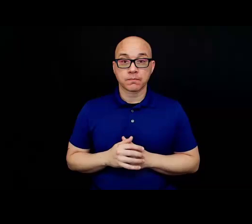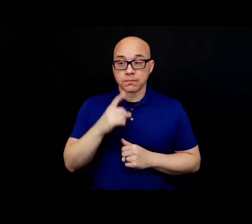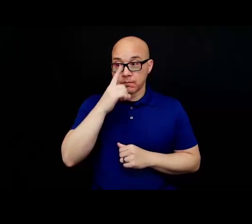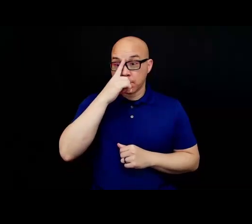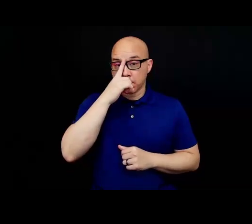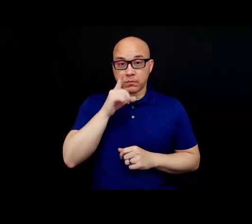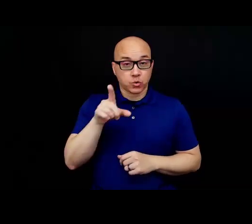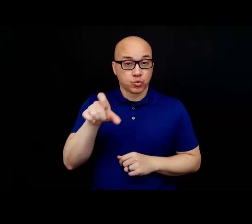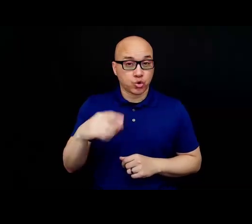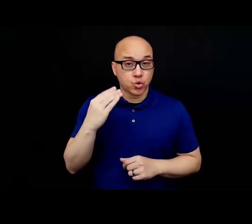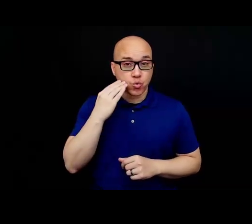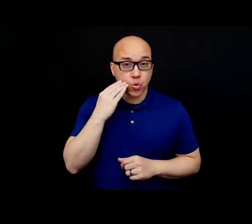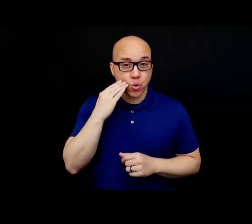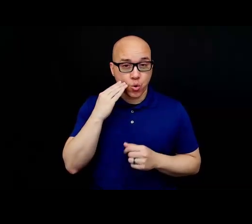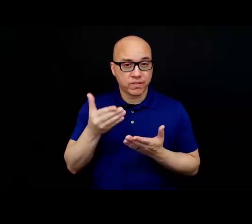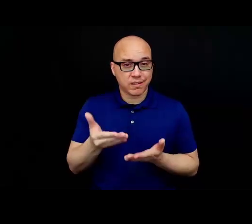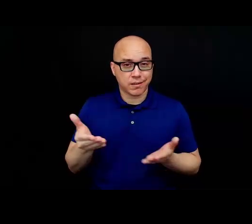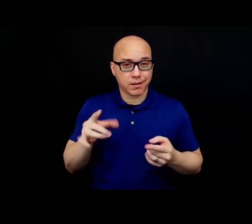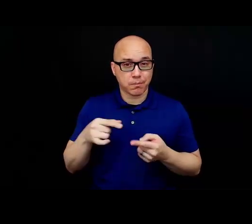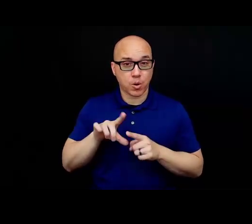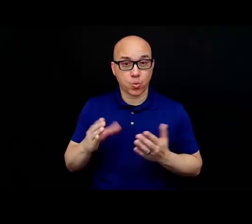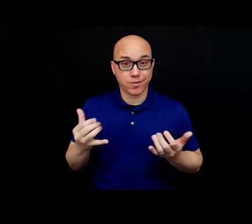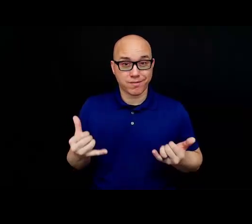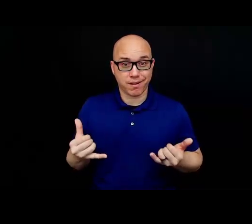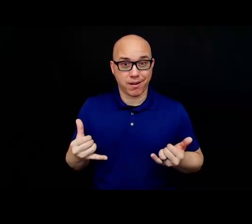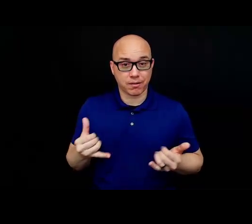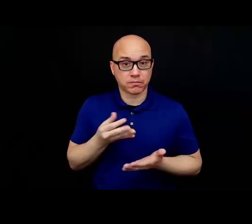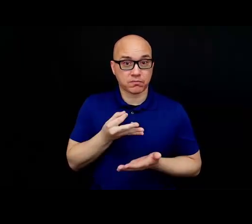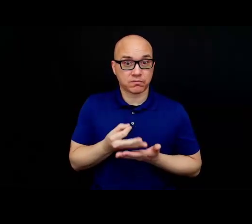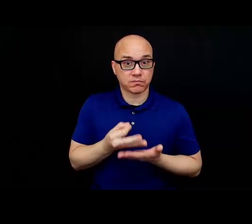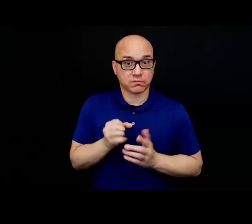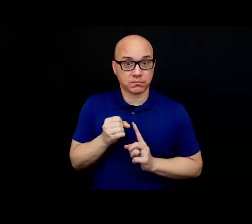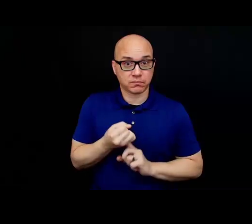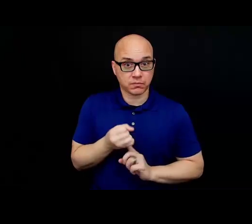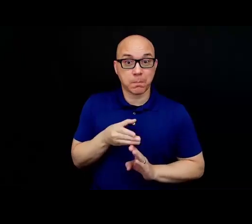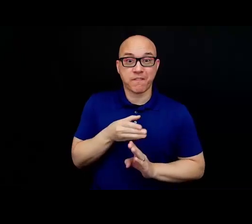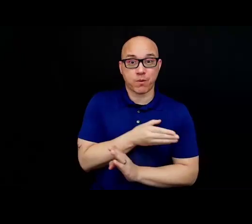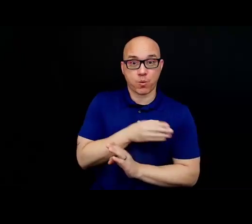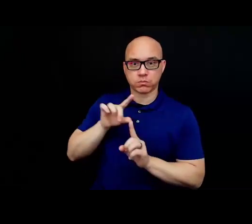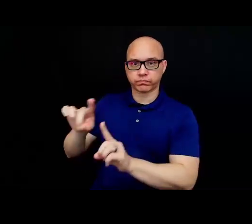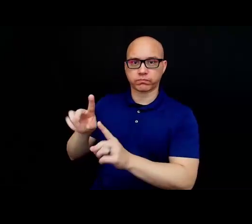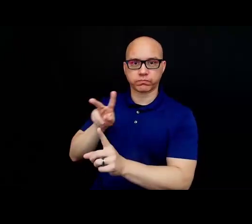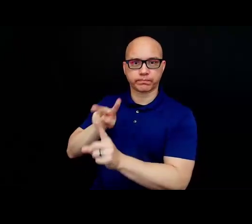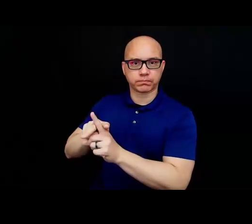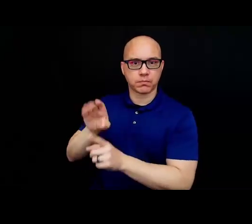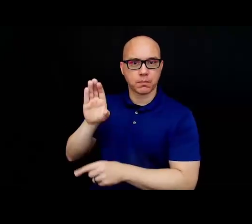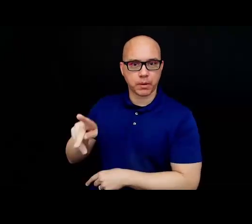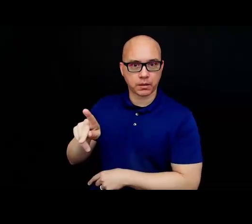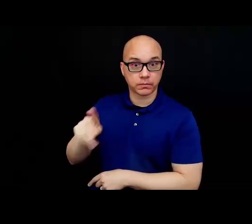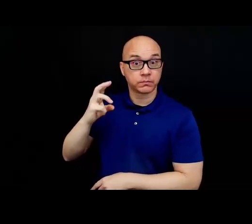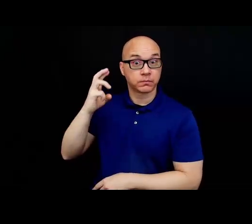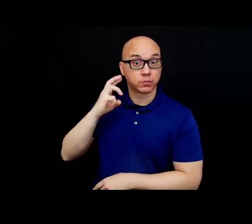current financial situation, your position, before you go and apply. Because if the lender is